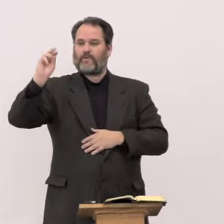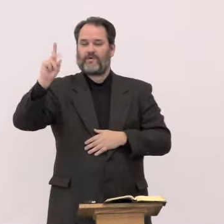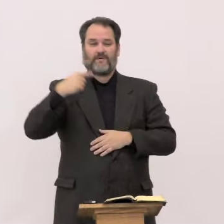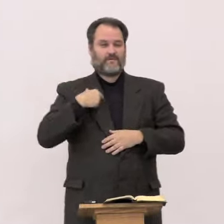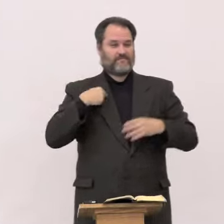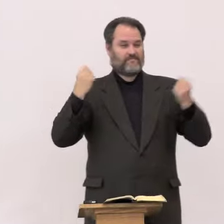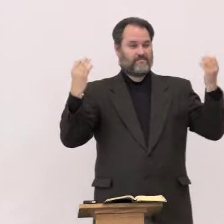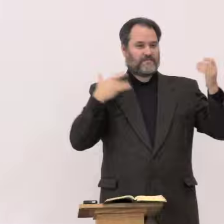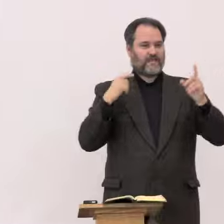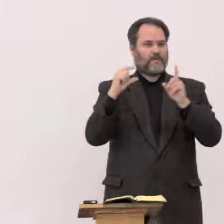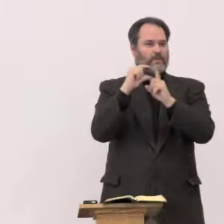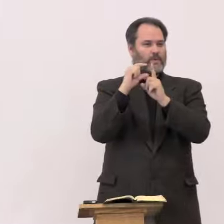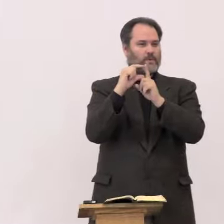No, the word of word